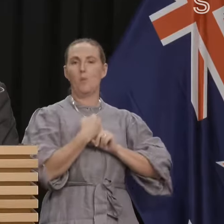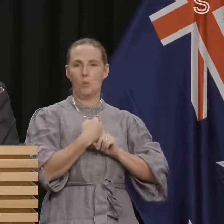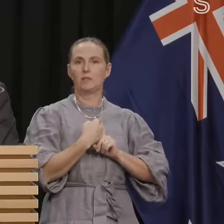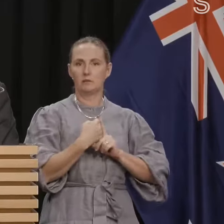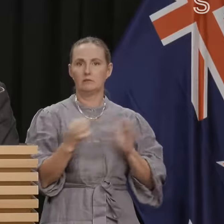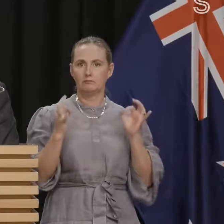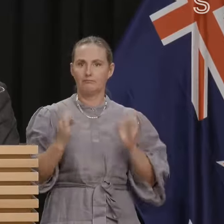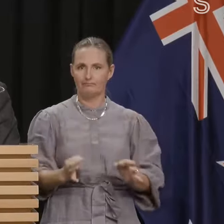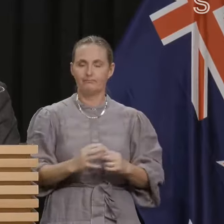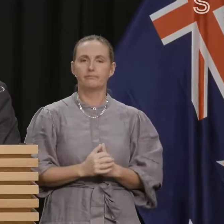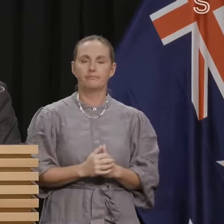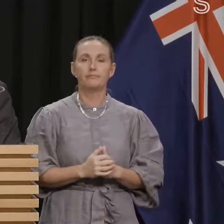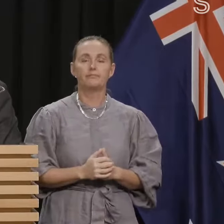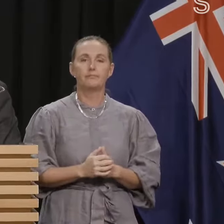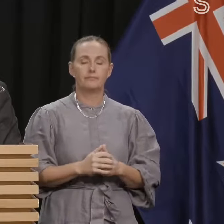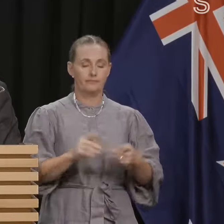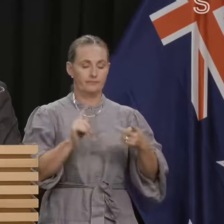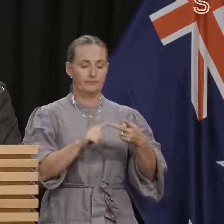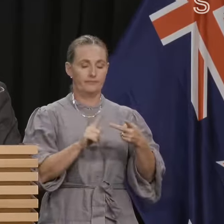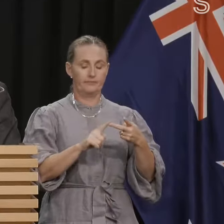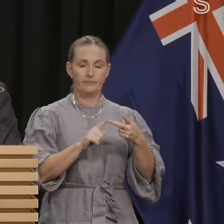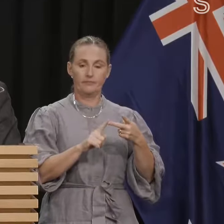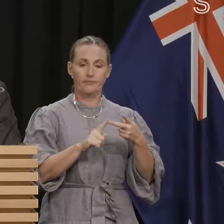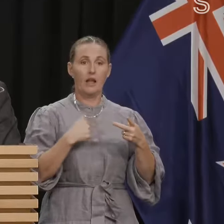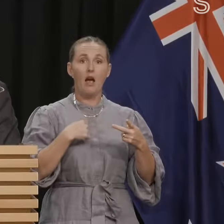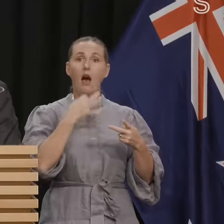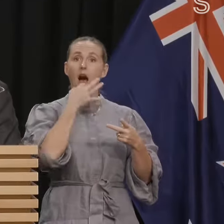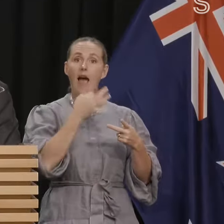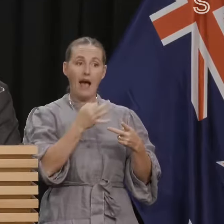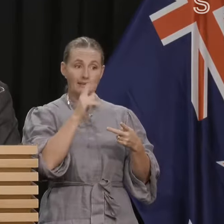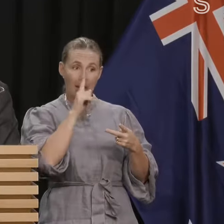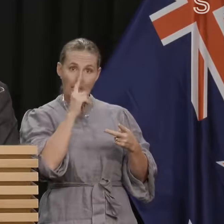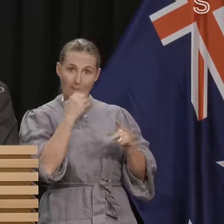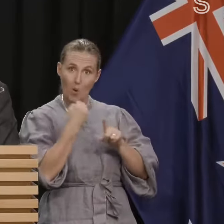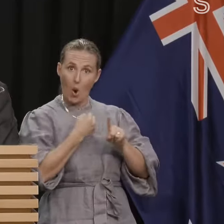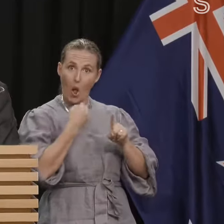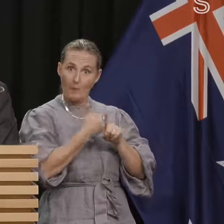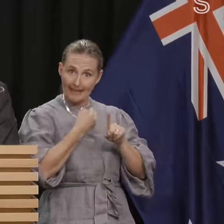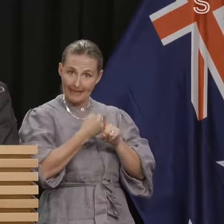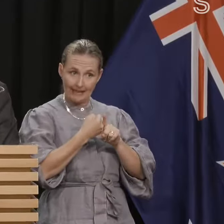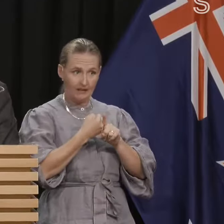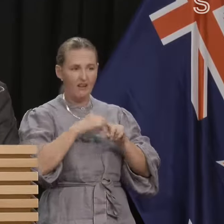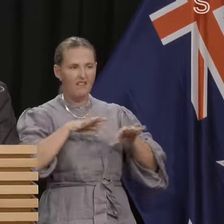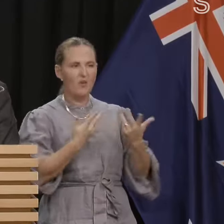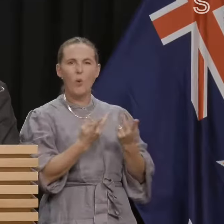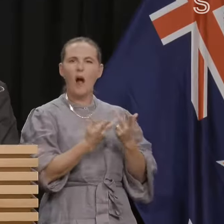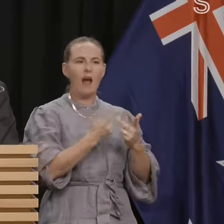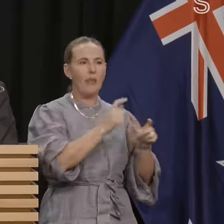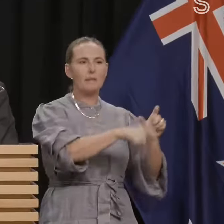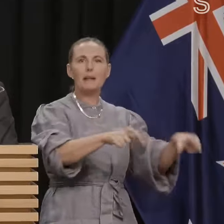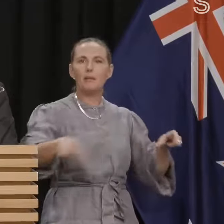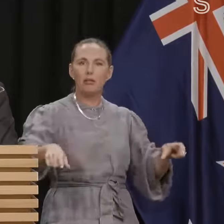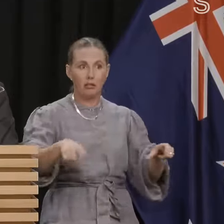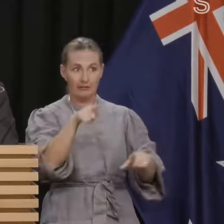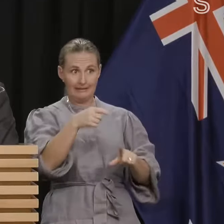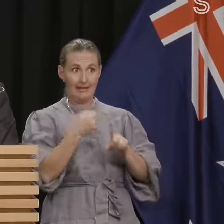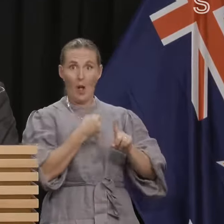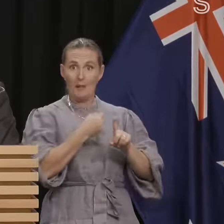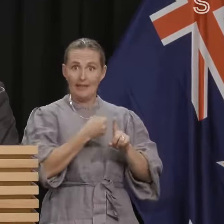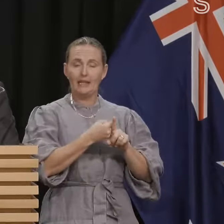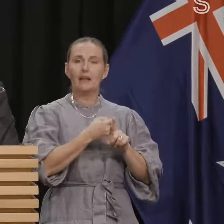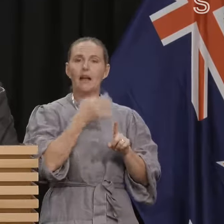Second, I'm calling on the third-party lobbyists themselves to develop a voluntary code of conduct that would help to